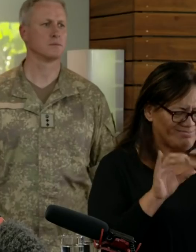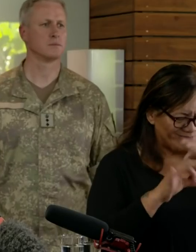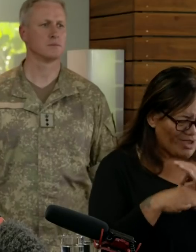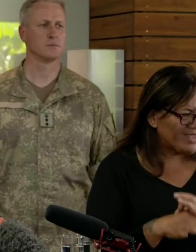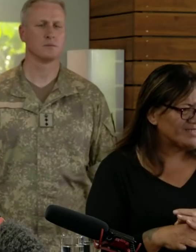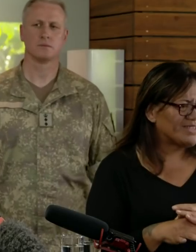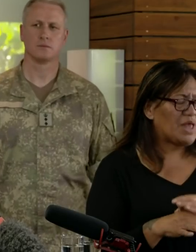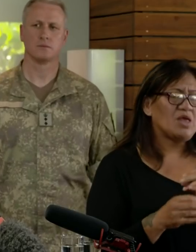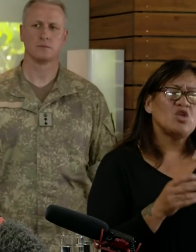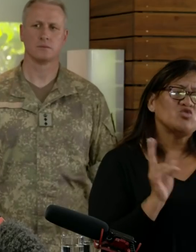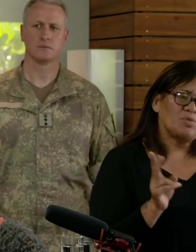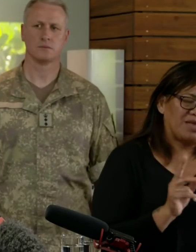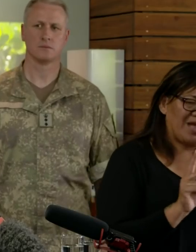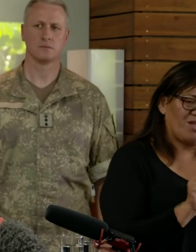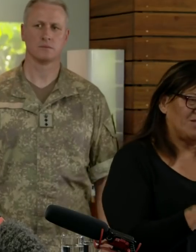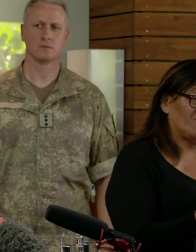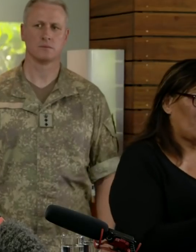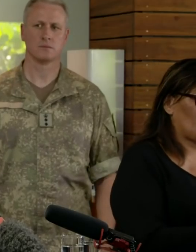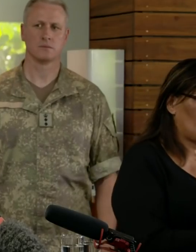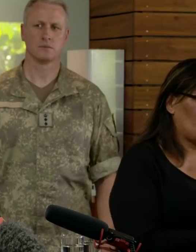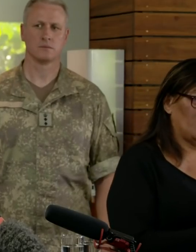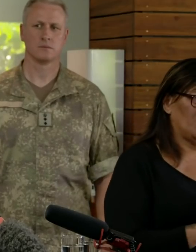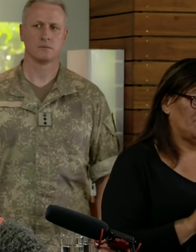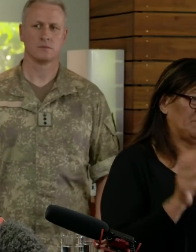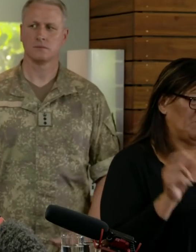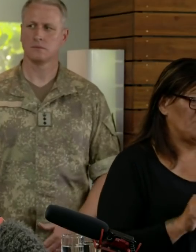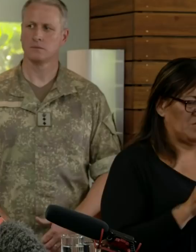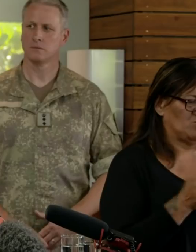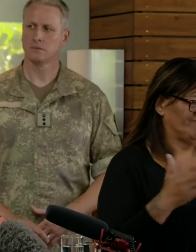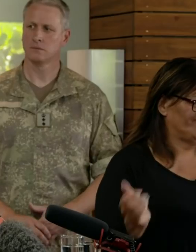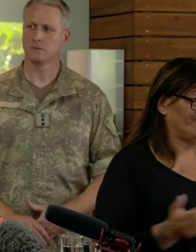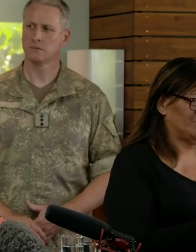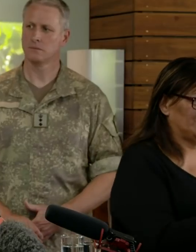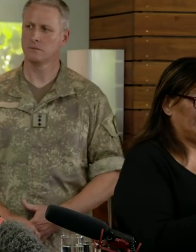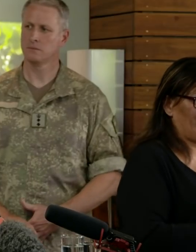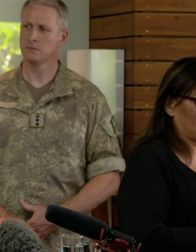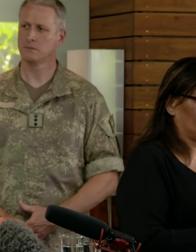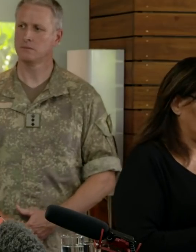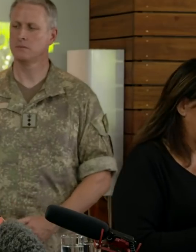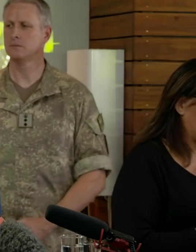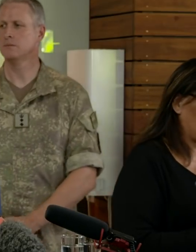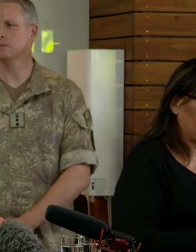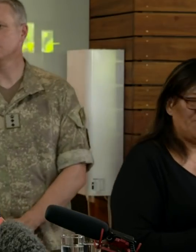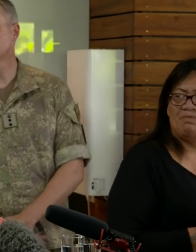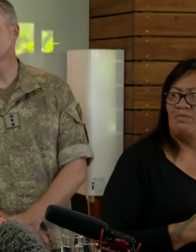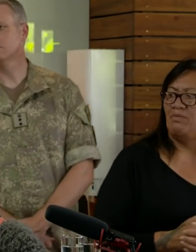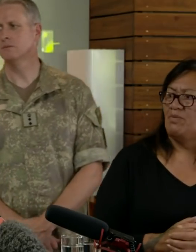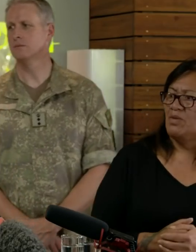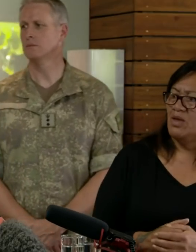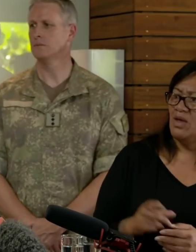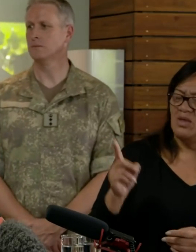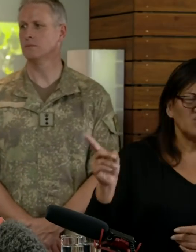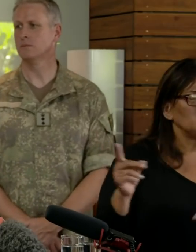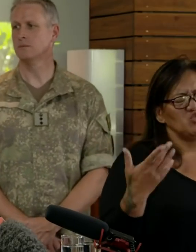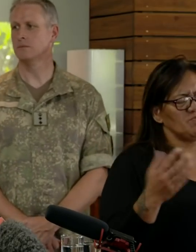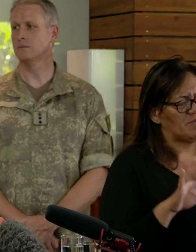ensure that we identify every victim so they are returned to their loved ones. Were standard identification protocols circumvented in this case just for the